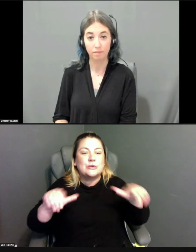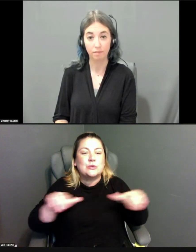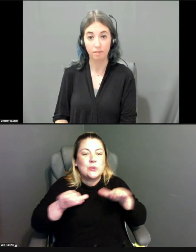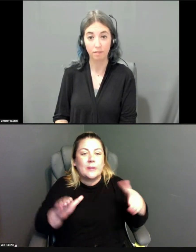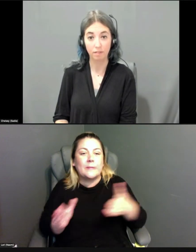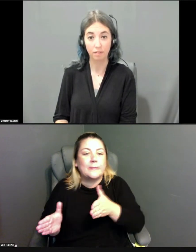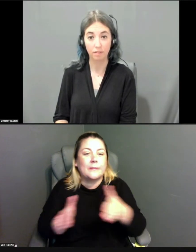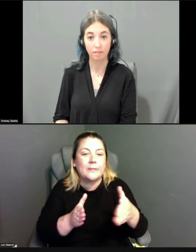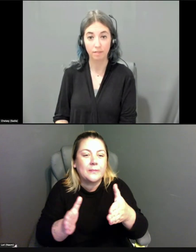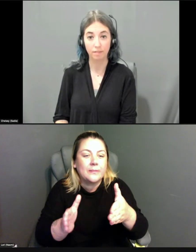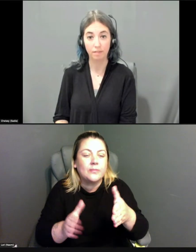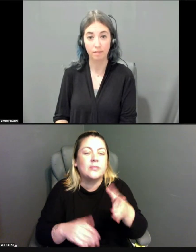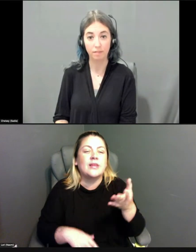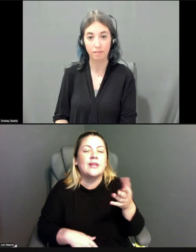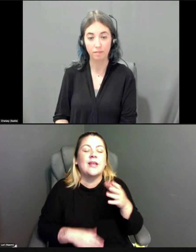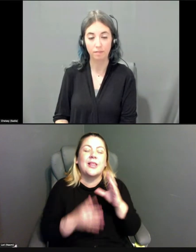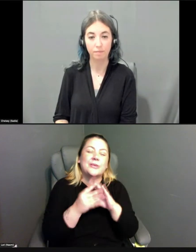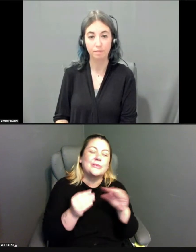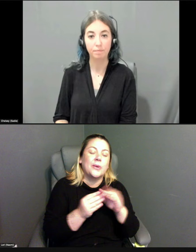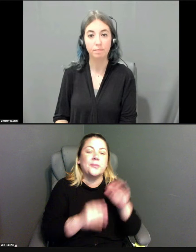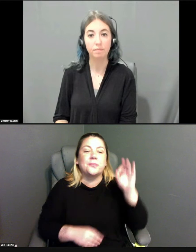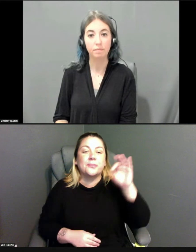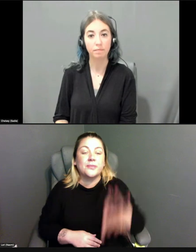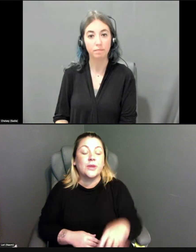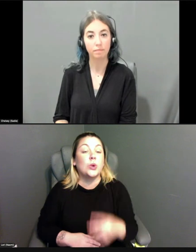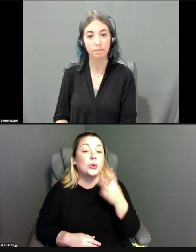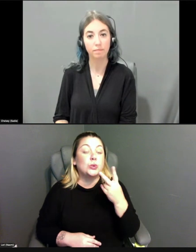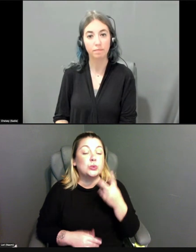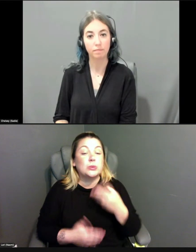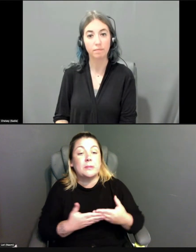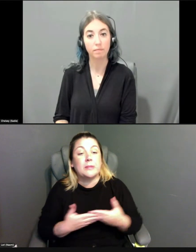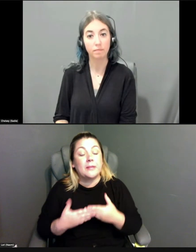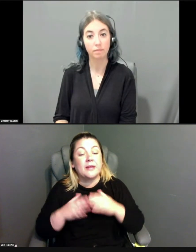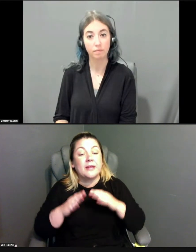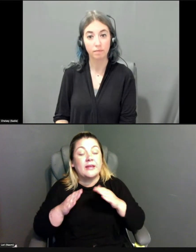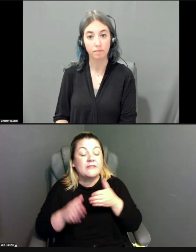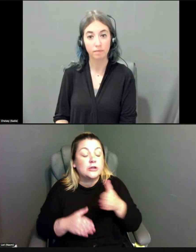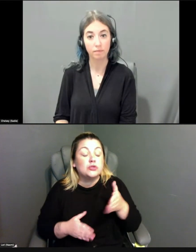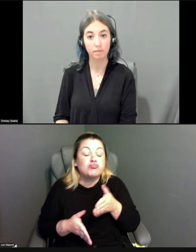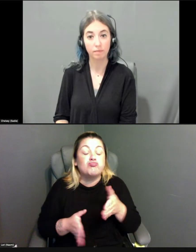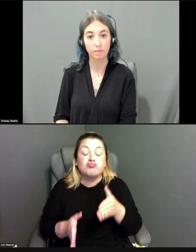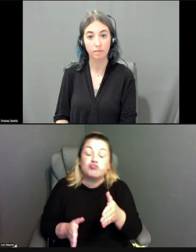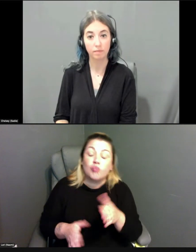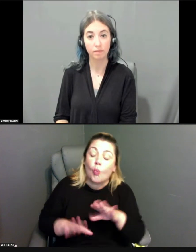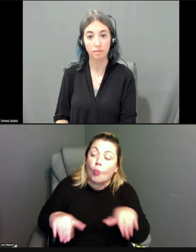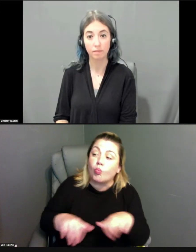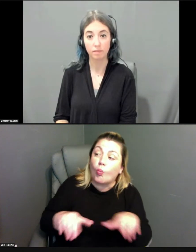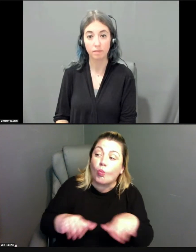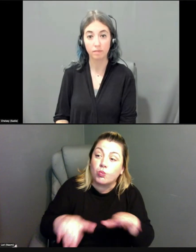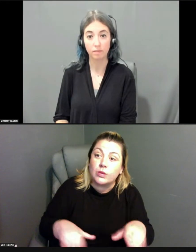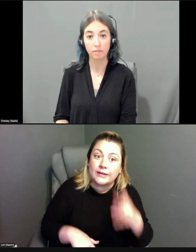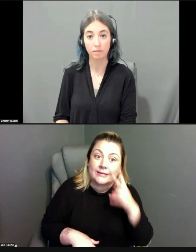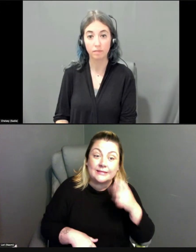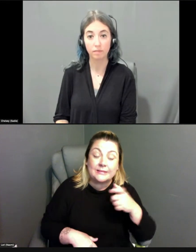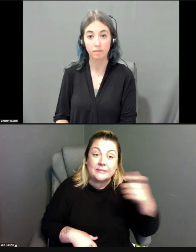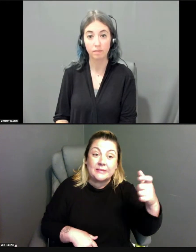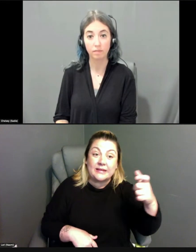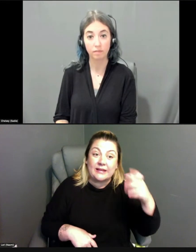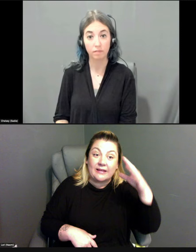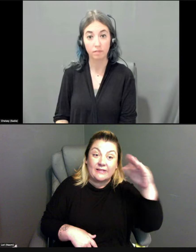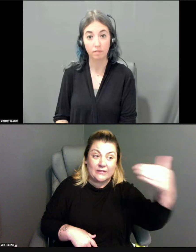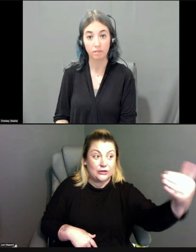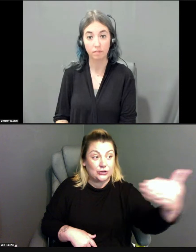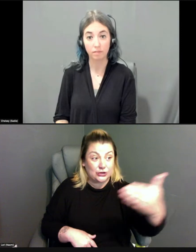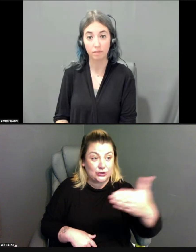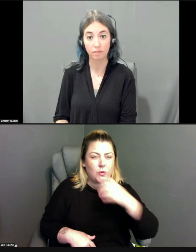swimming along, and they happen to meet an older fish swimming the other way, who nods at them and says, "Morning, boys, how's the water?" And the two young fish